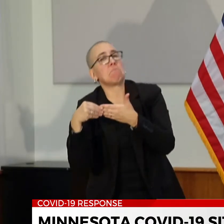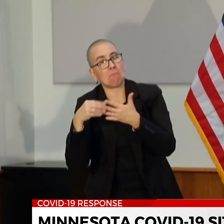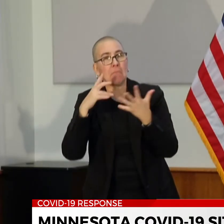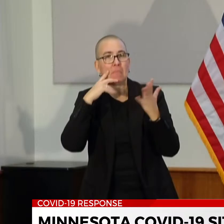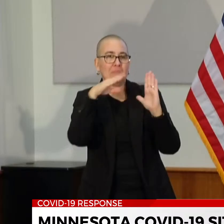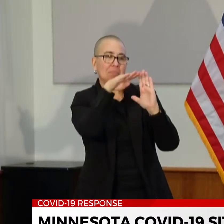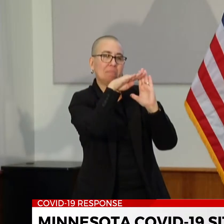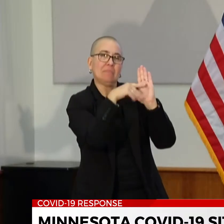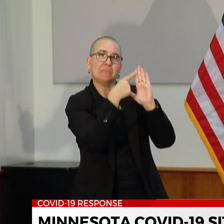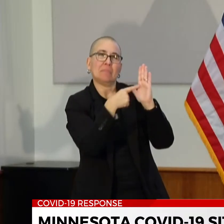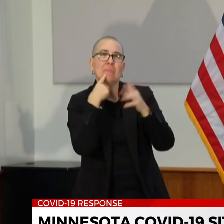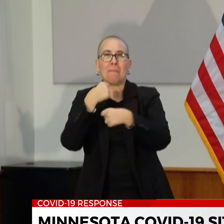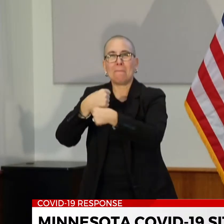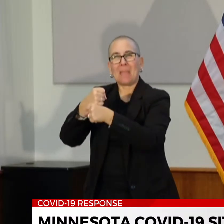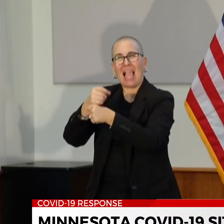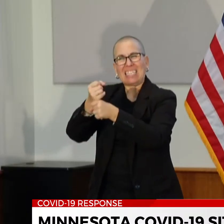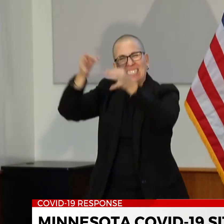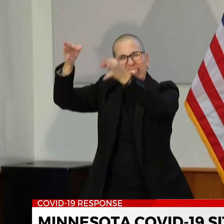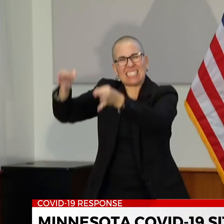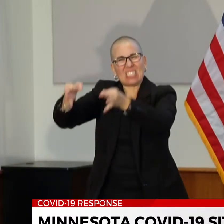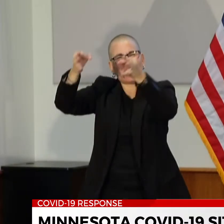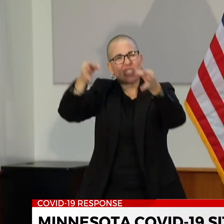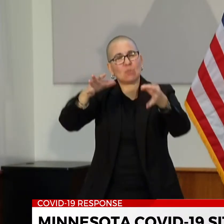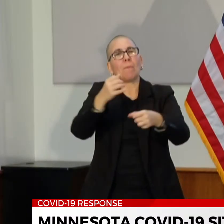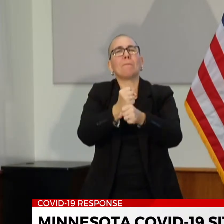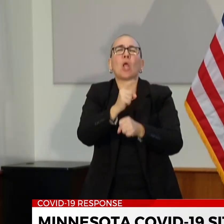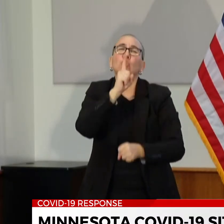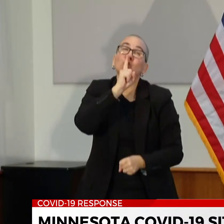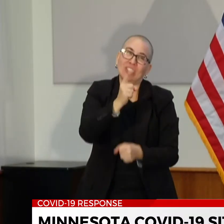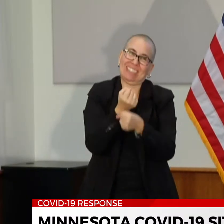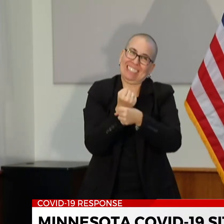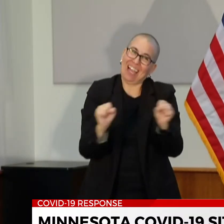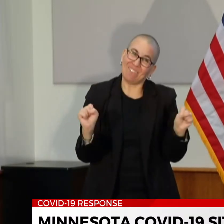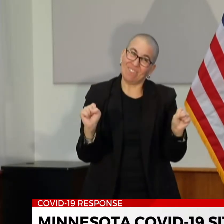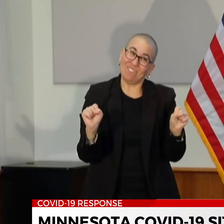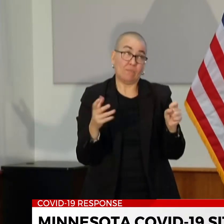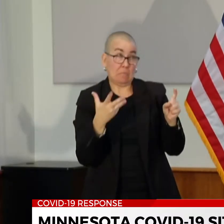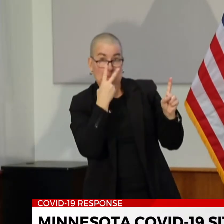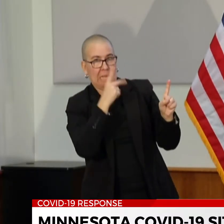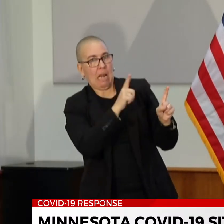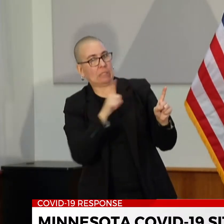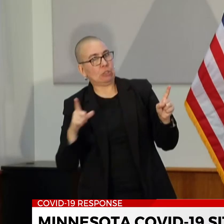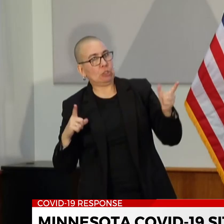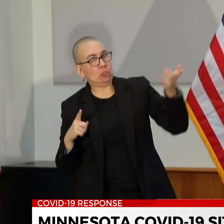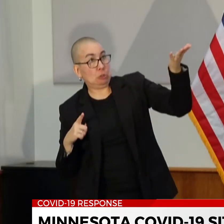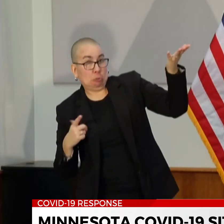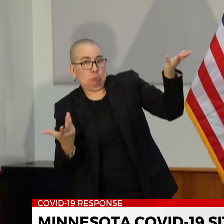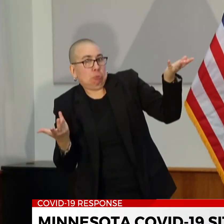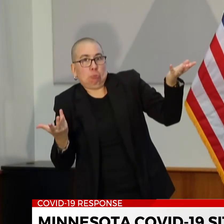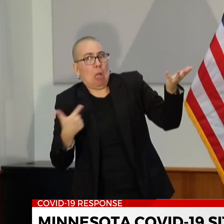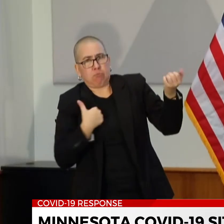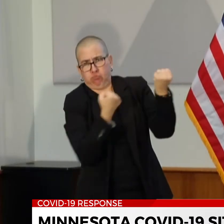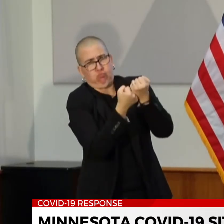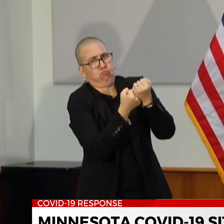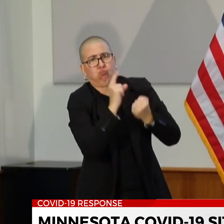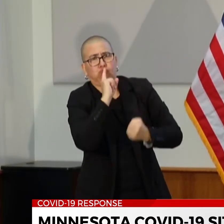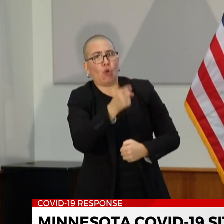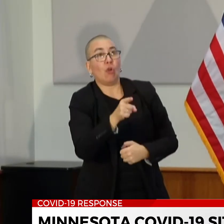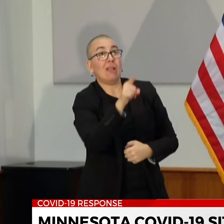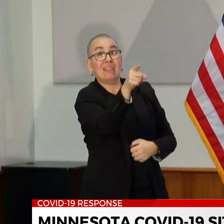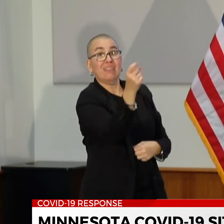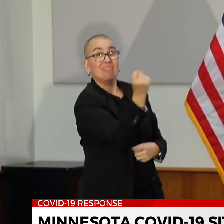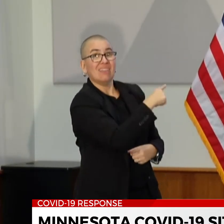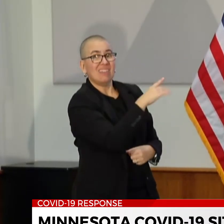these decisions, and they should be, but we need to make sure it's safe. If the legislature can reach some compromise around that, I'm fully supportive of what.